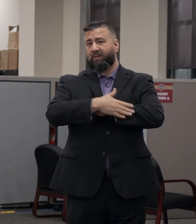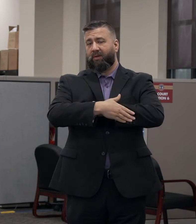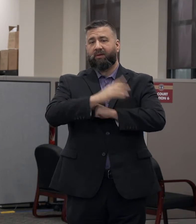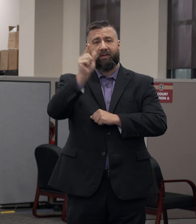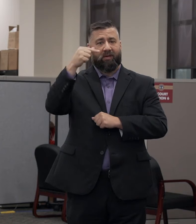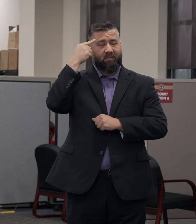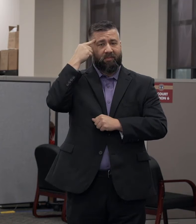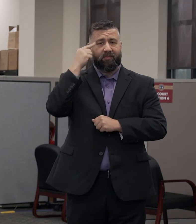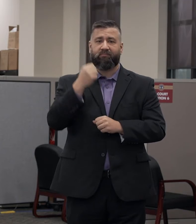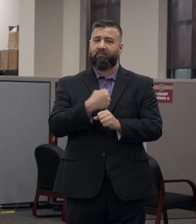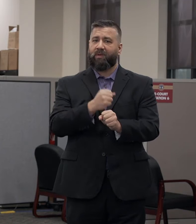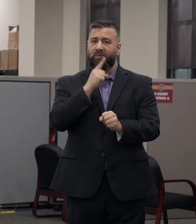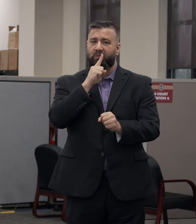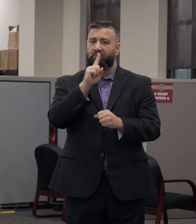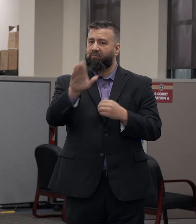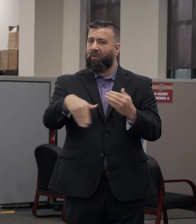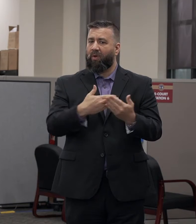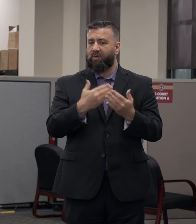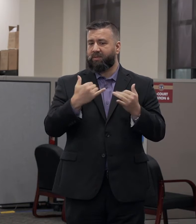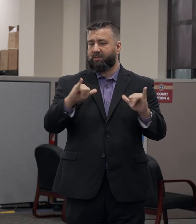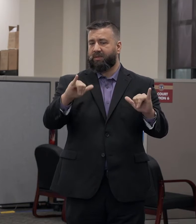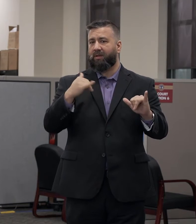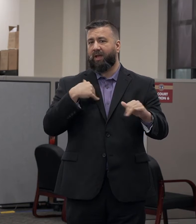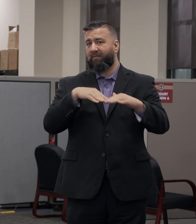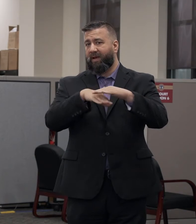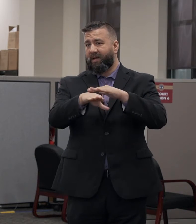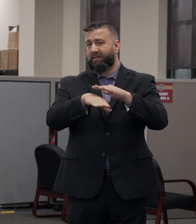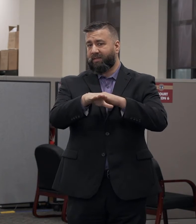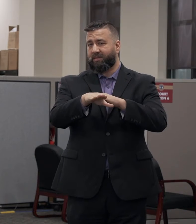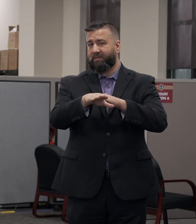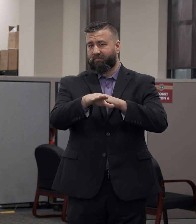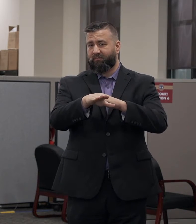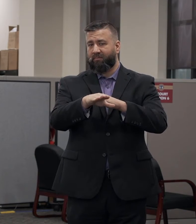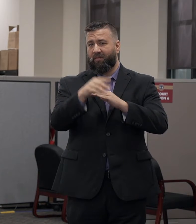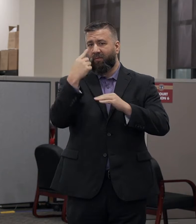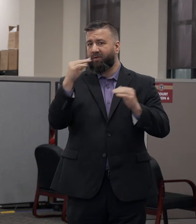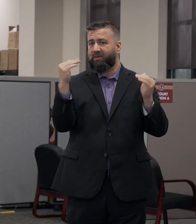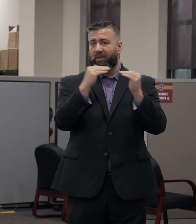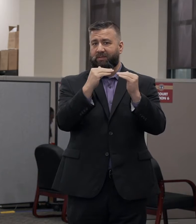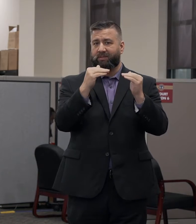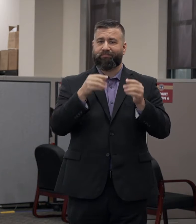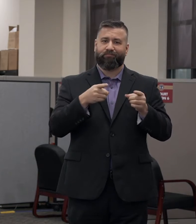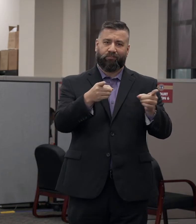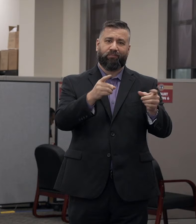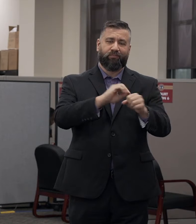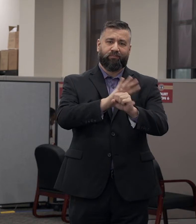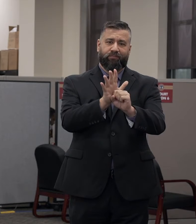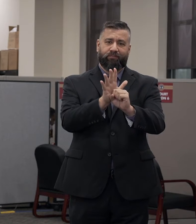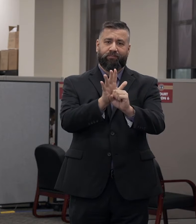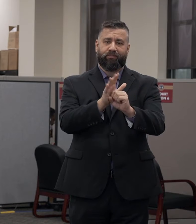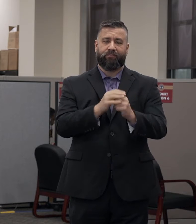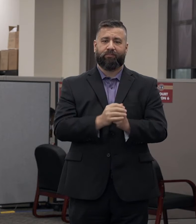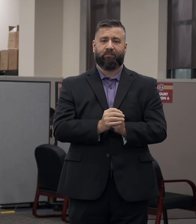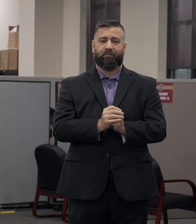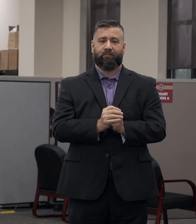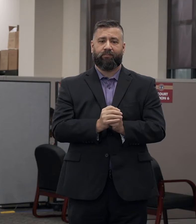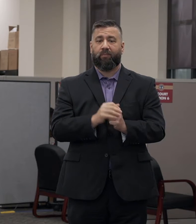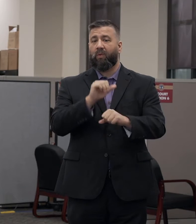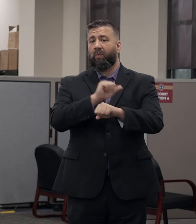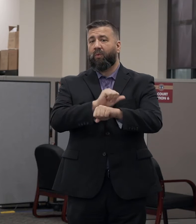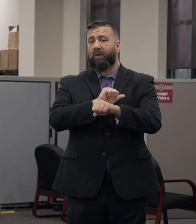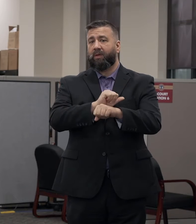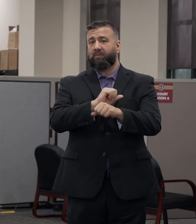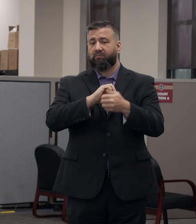everyone still had access to justice, even during this pandemic. So, working together,